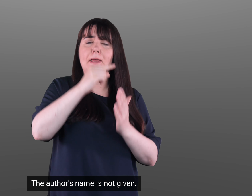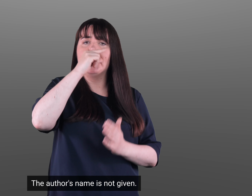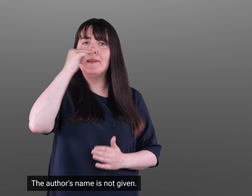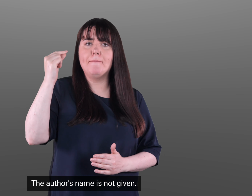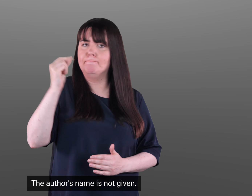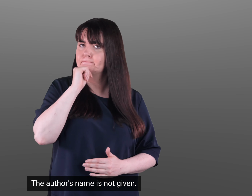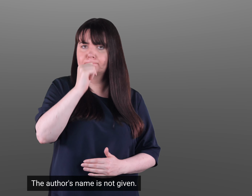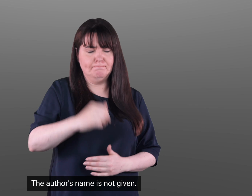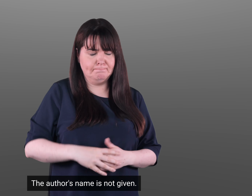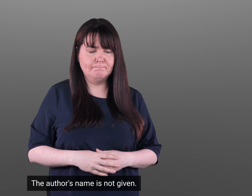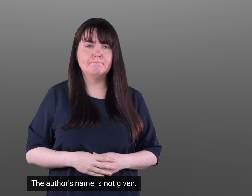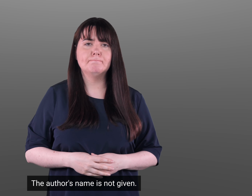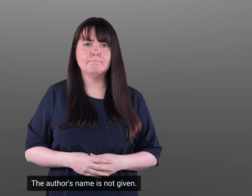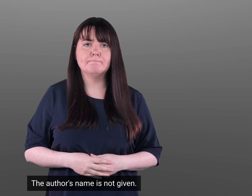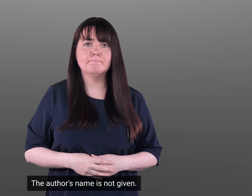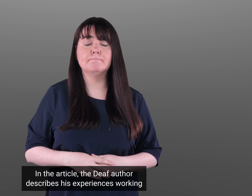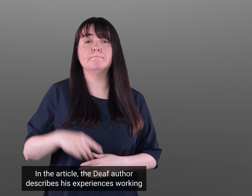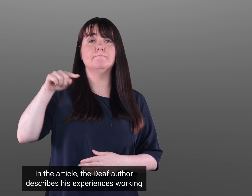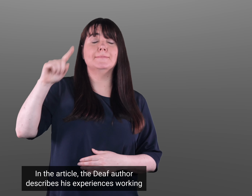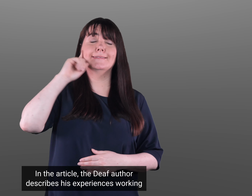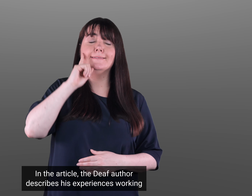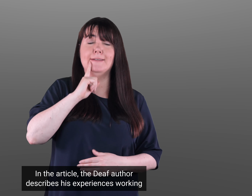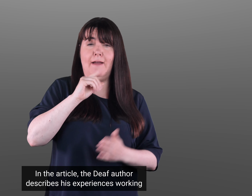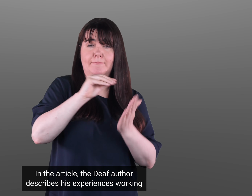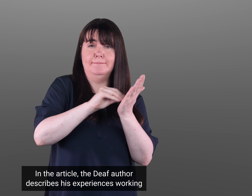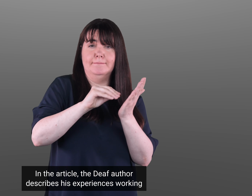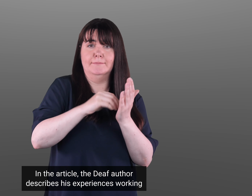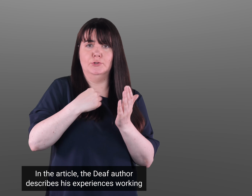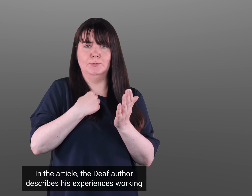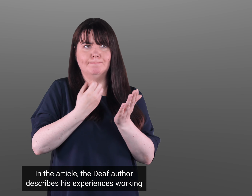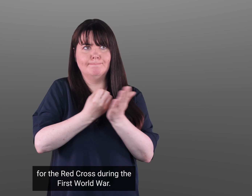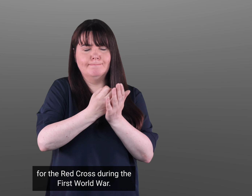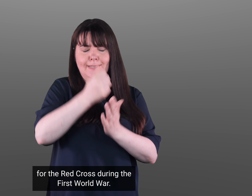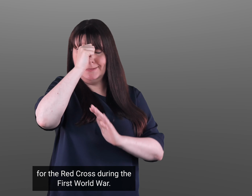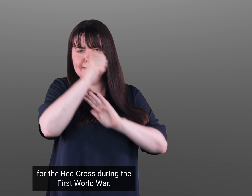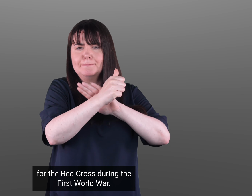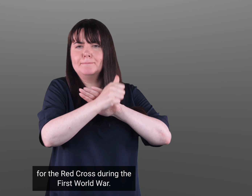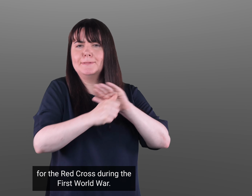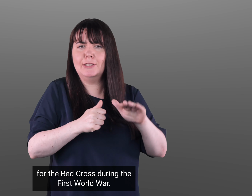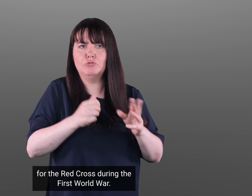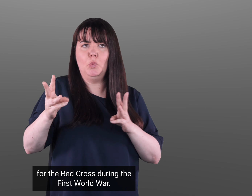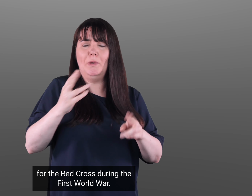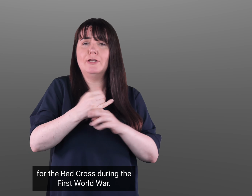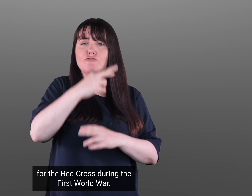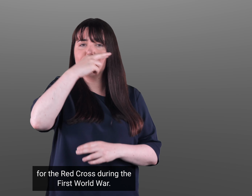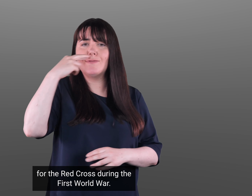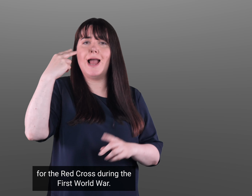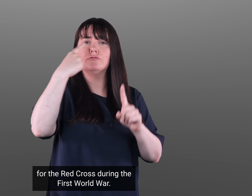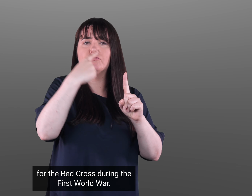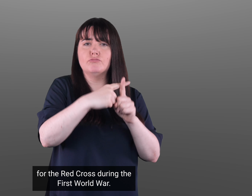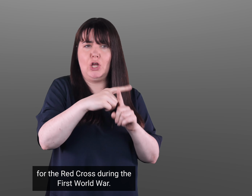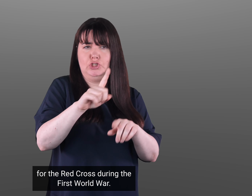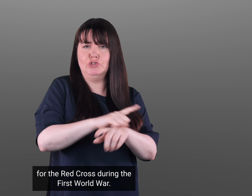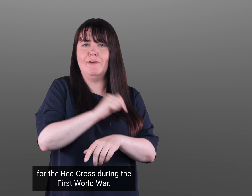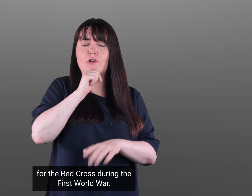The author's name is not given. In the article, the deaf author describes his experiences working for the Red Cross during the